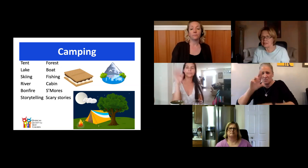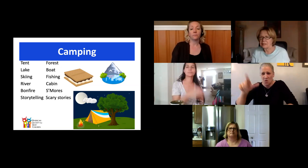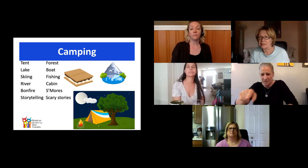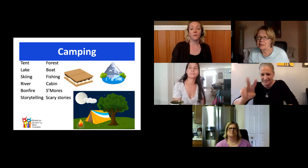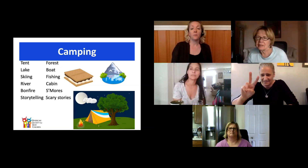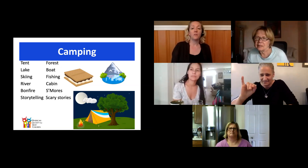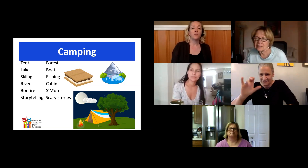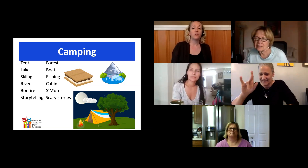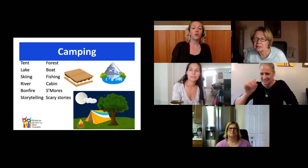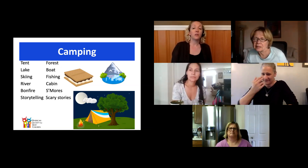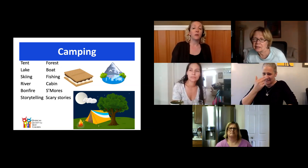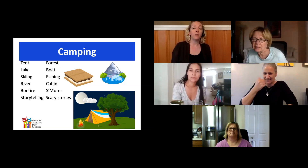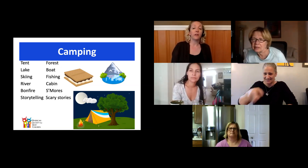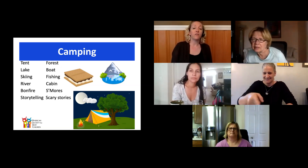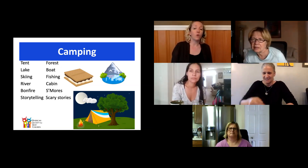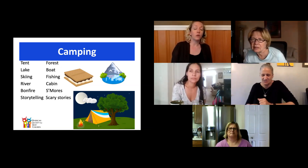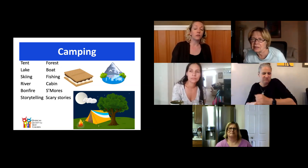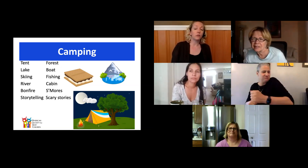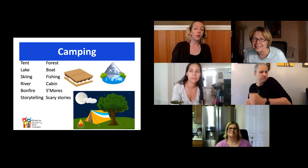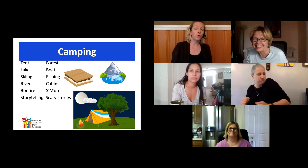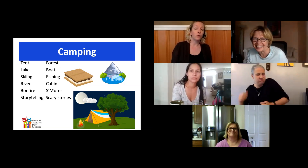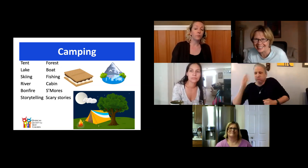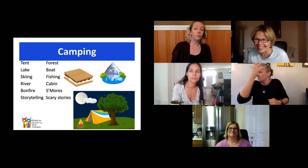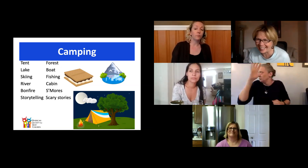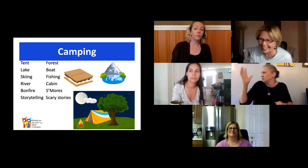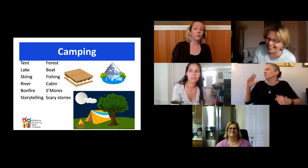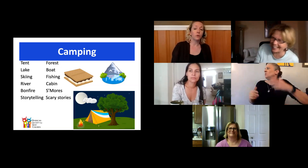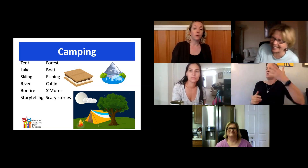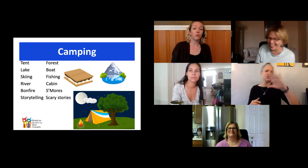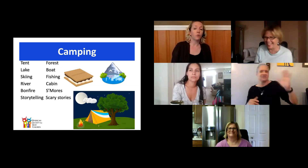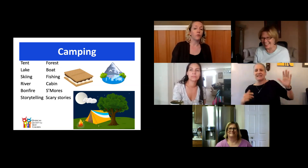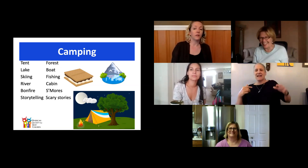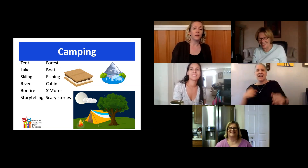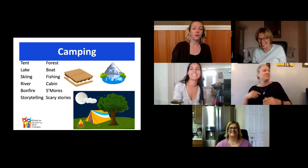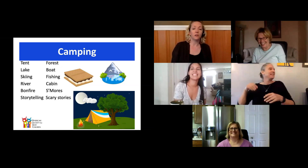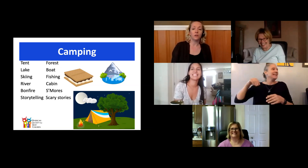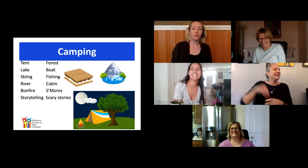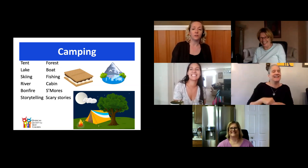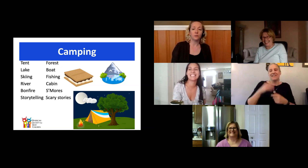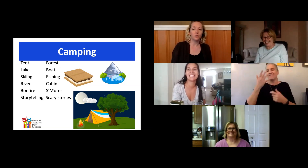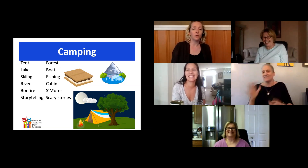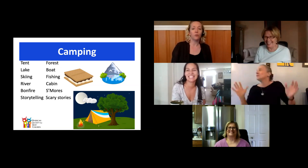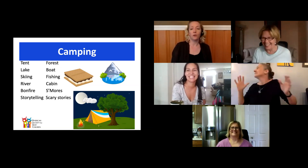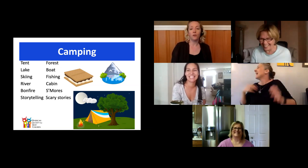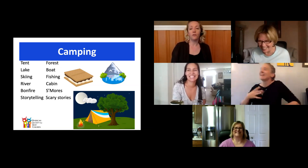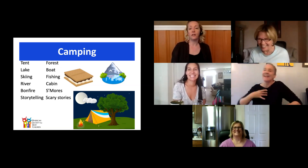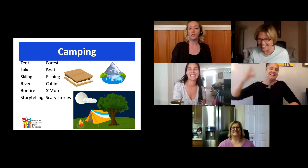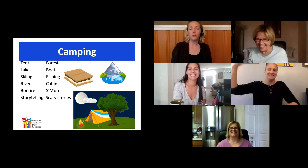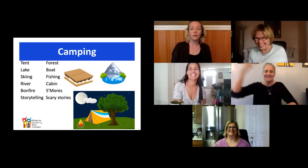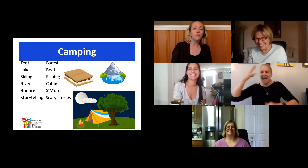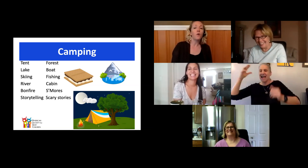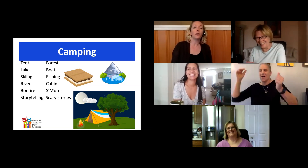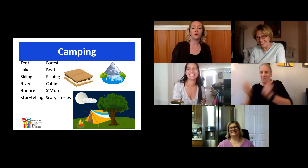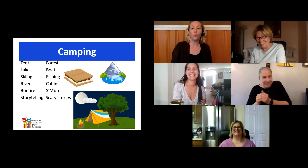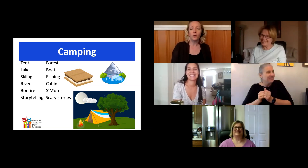in general, you're on a roll, Vicky. Goodness gracious. Go, Vicky. She's got the forest going. She's like in